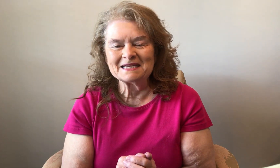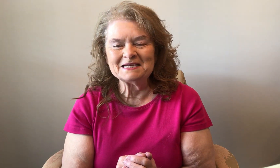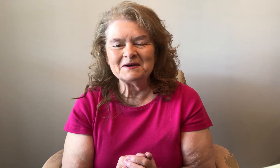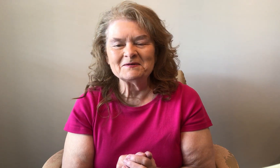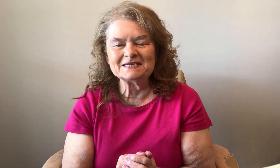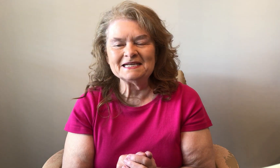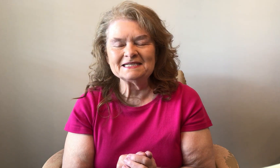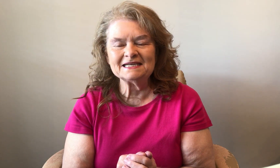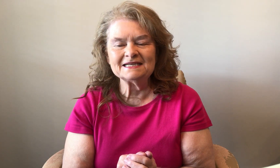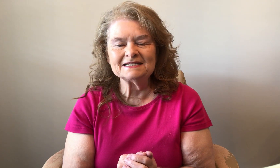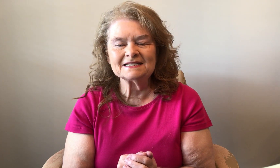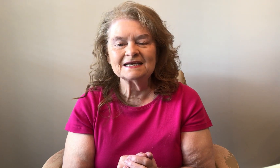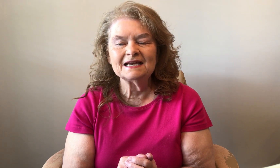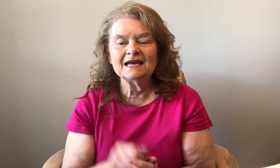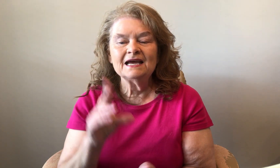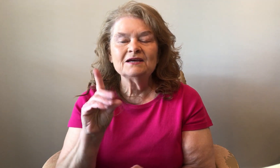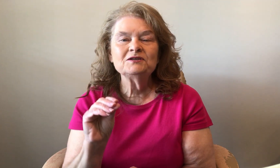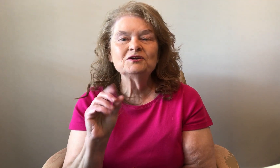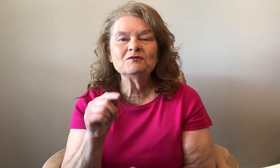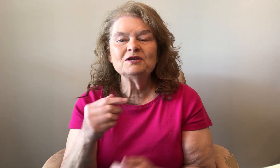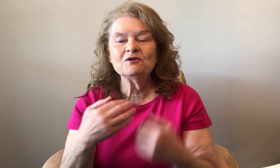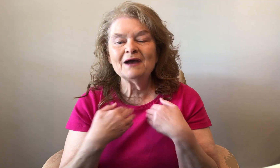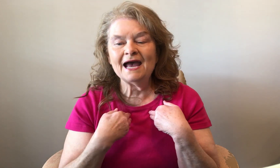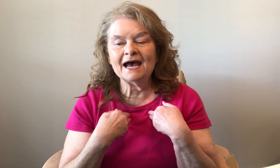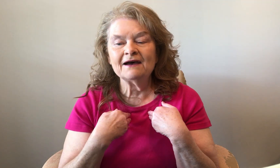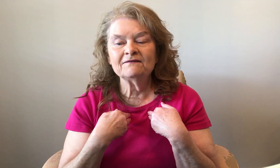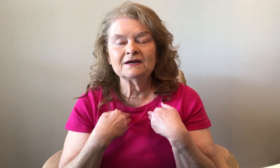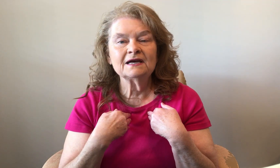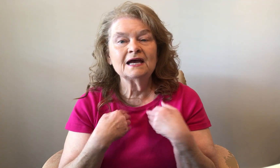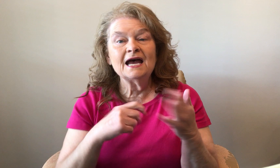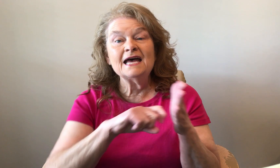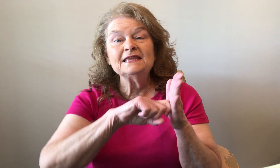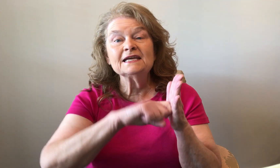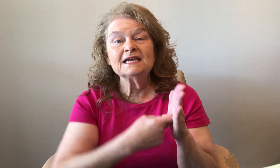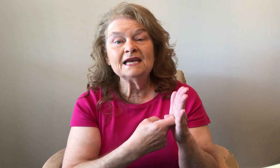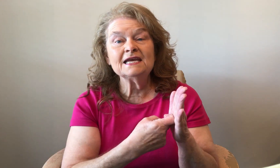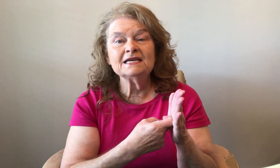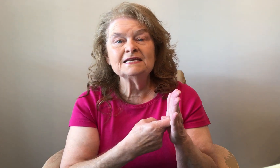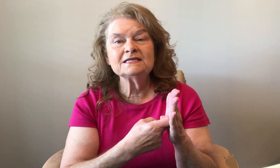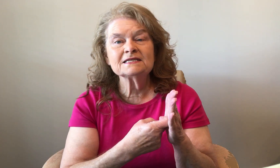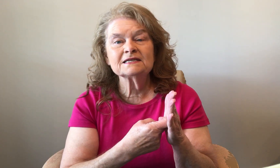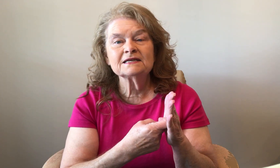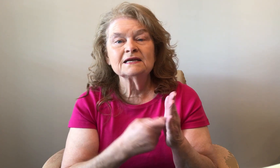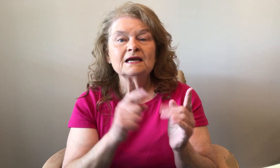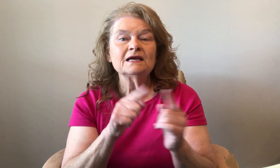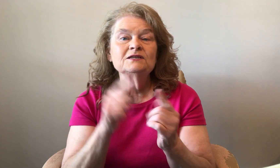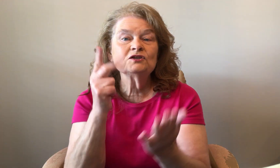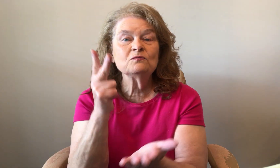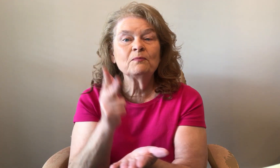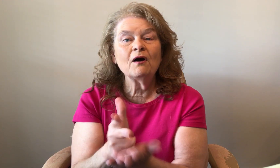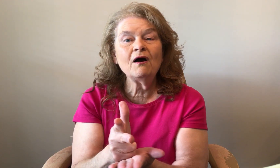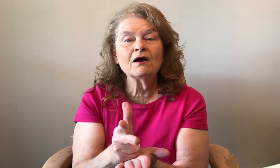So the sentence is, do you have the keys to